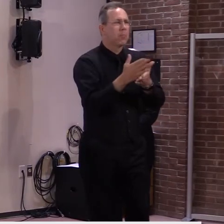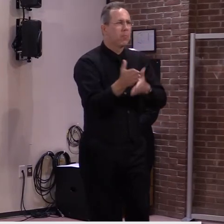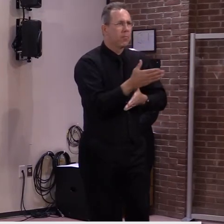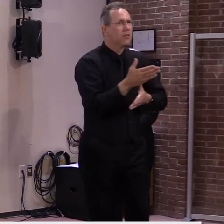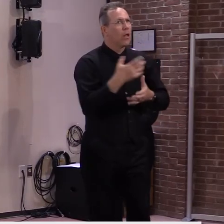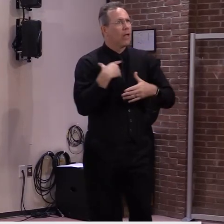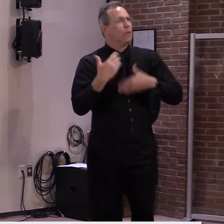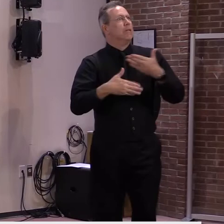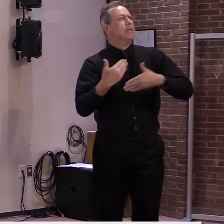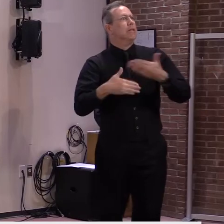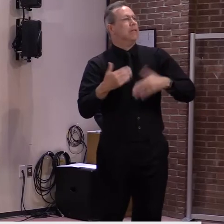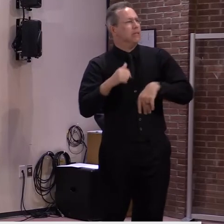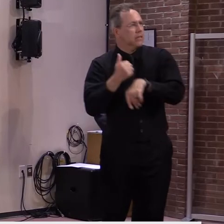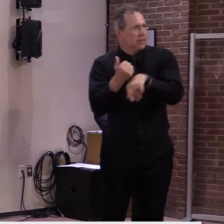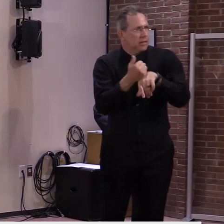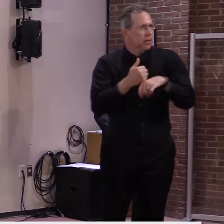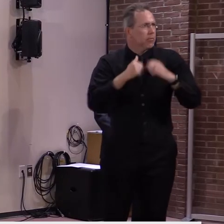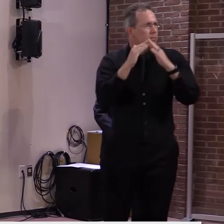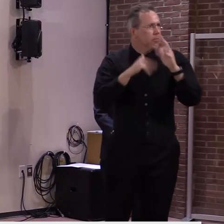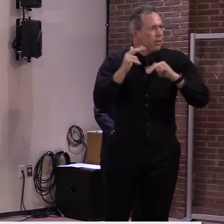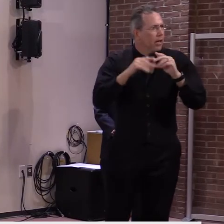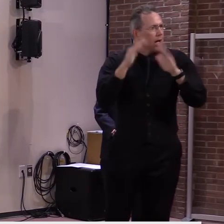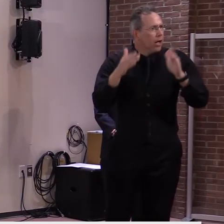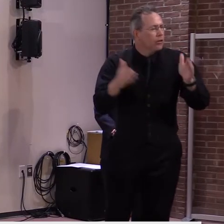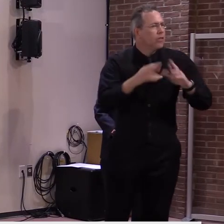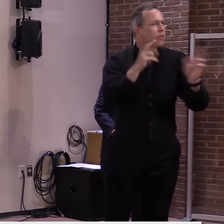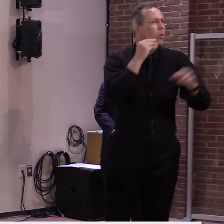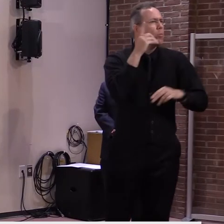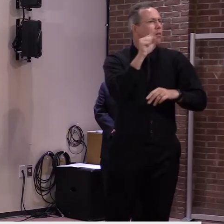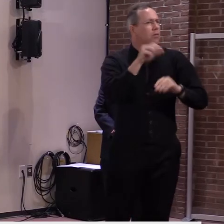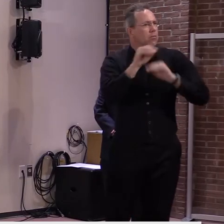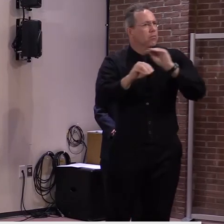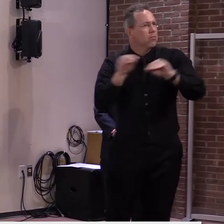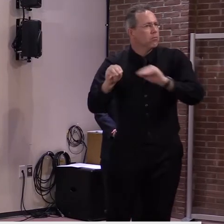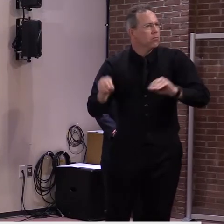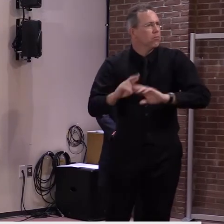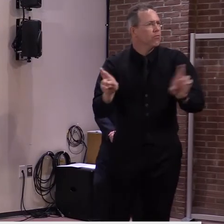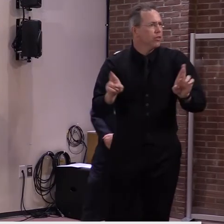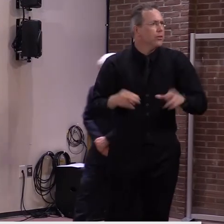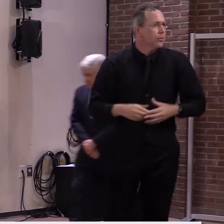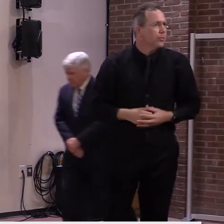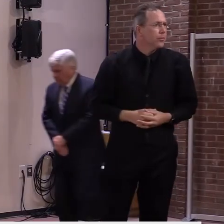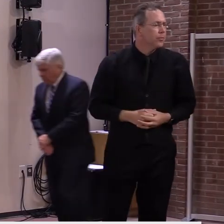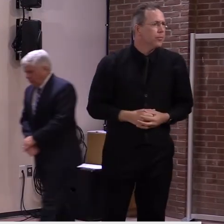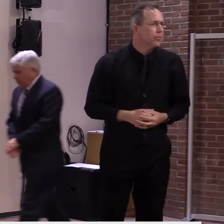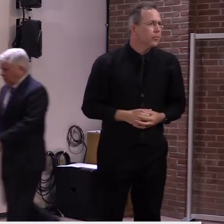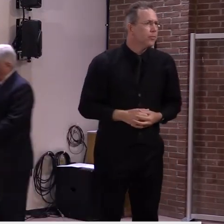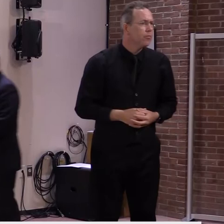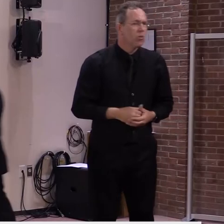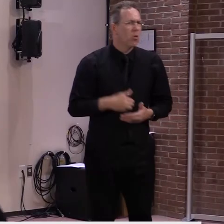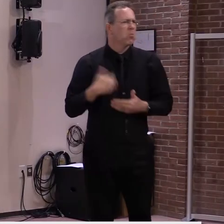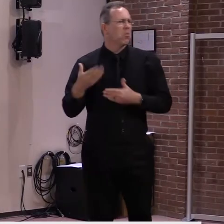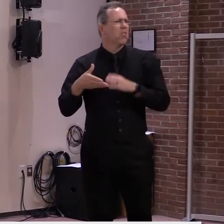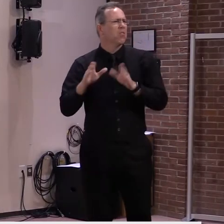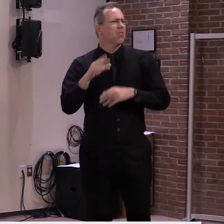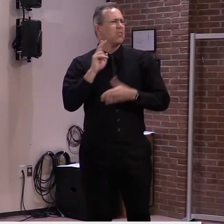to keep that money in the housing bucket for ARPA. Secretary Smith.